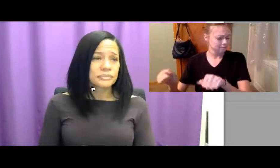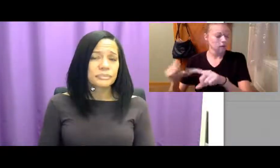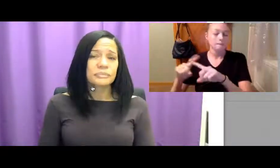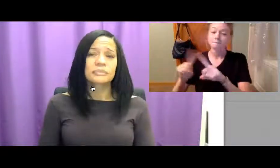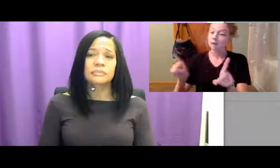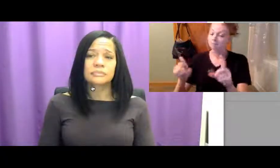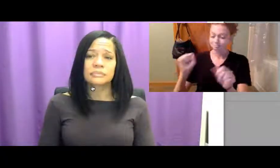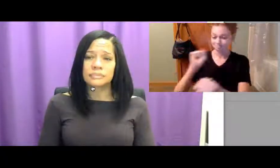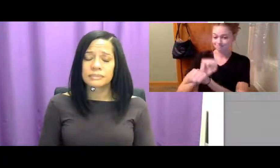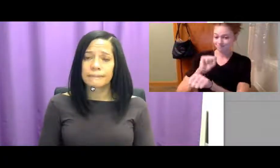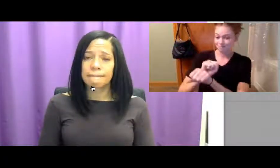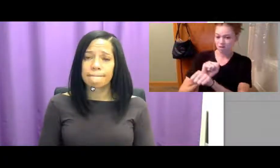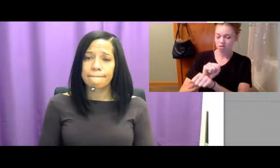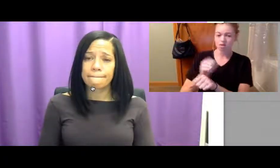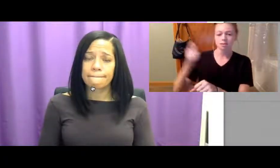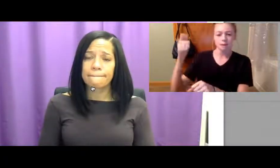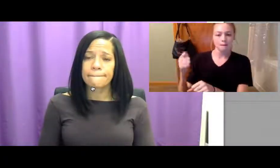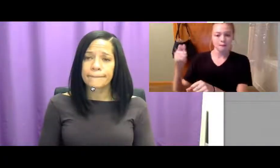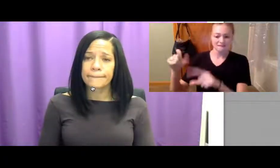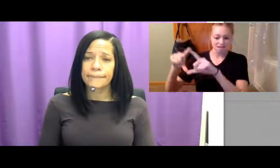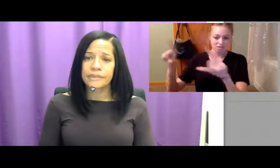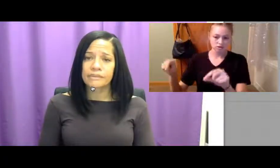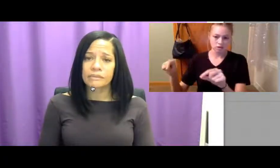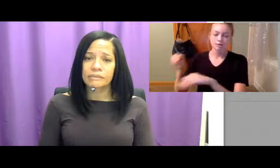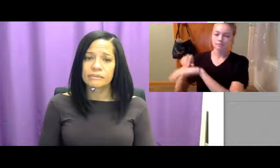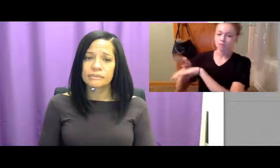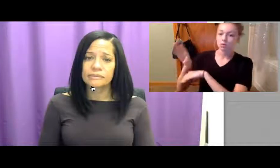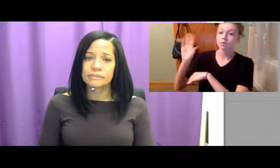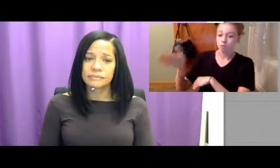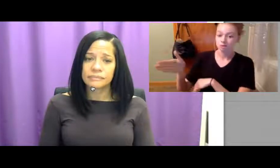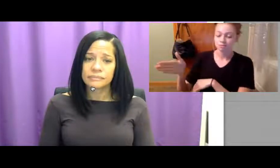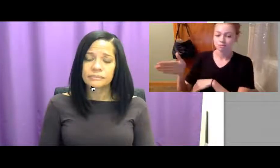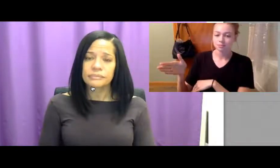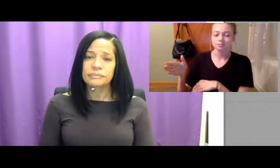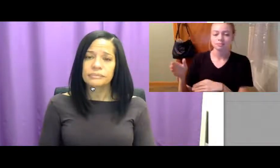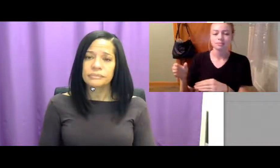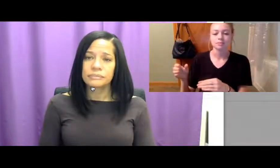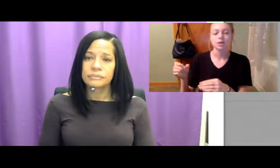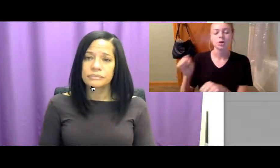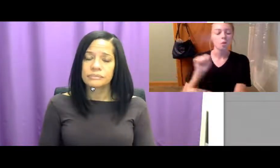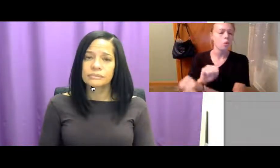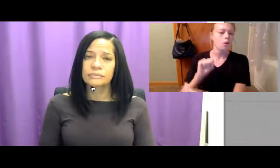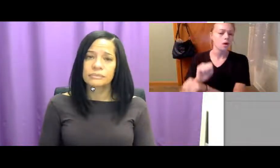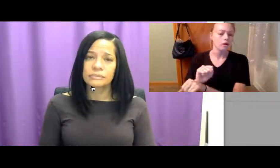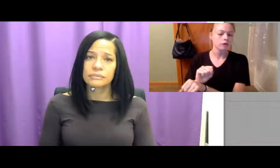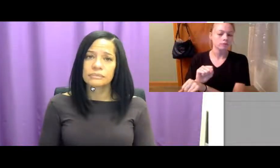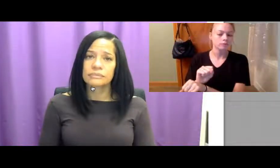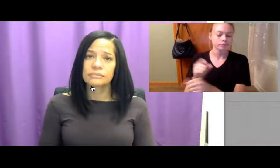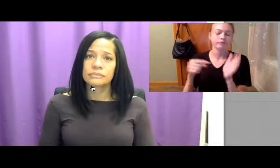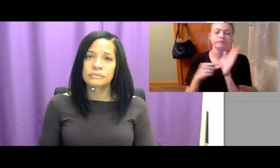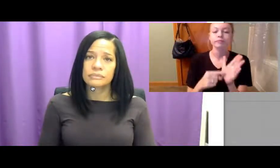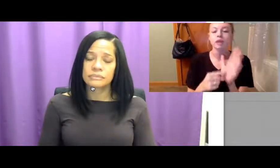will affect the amount of your check. Any amount over $85. So, for